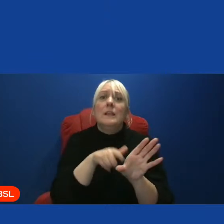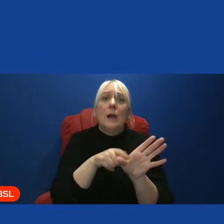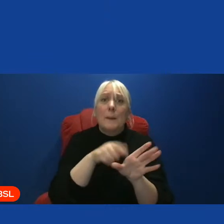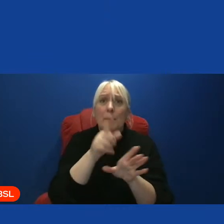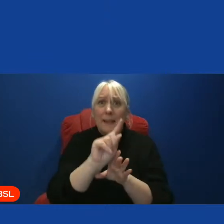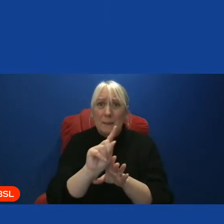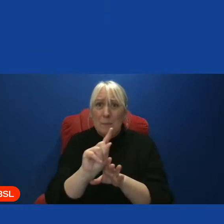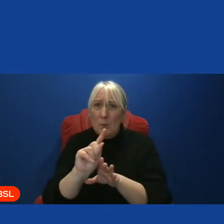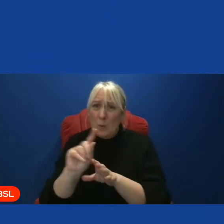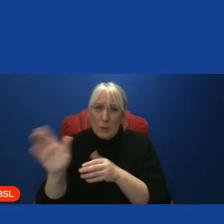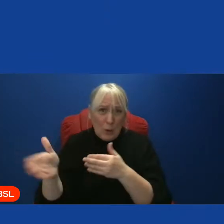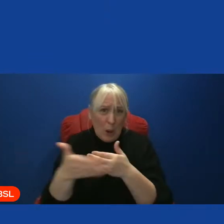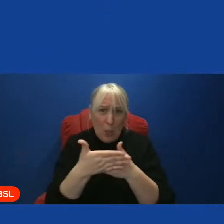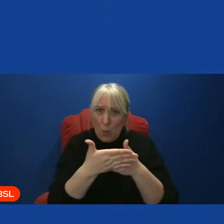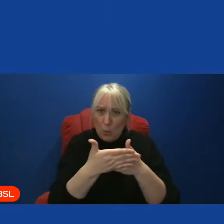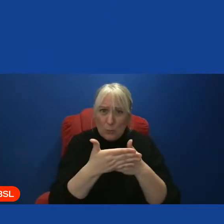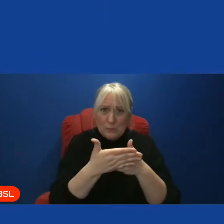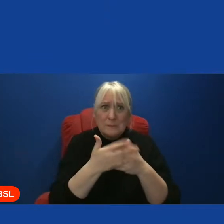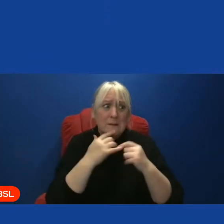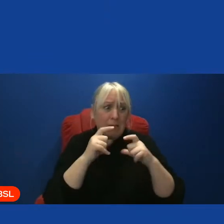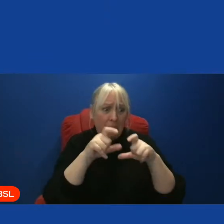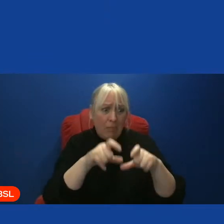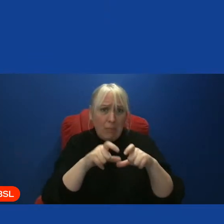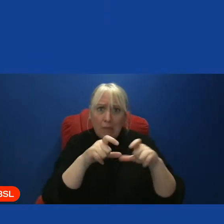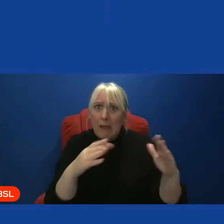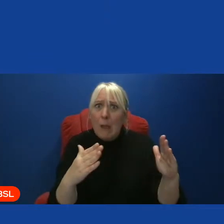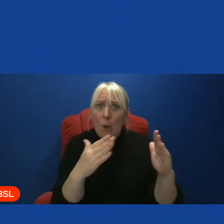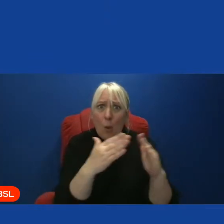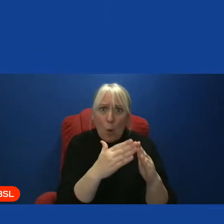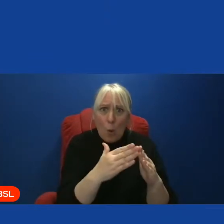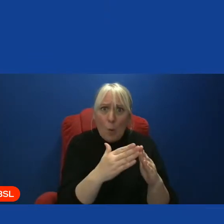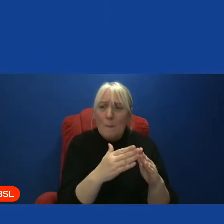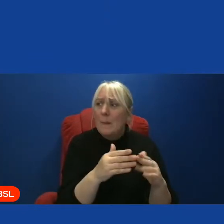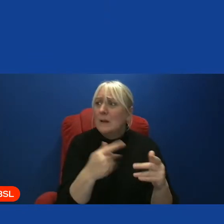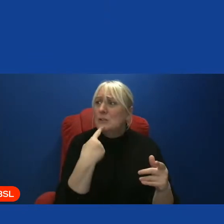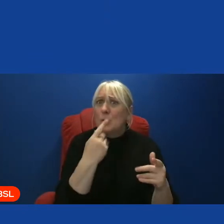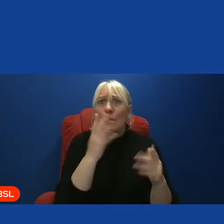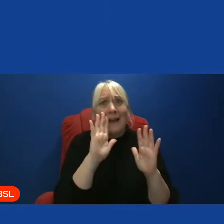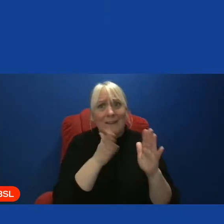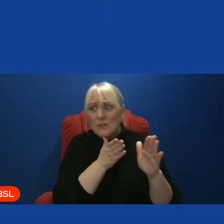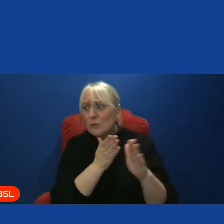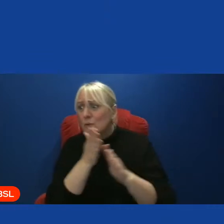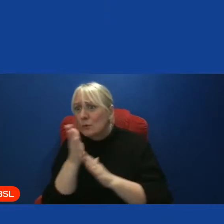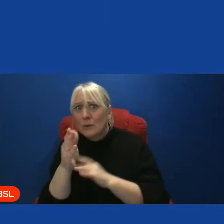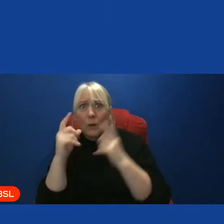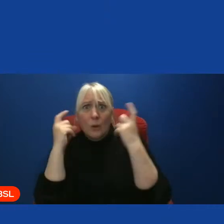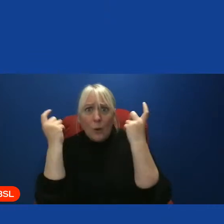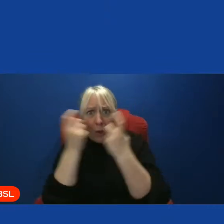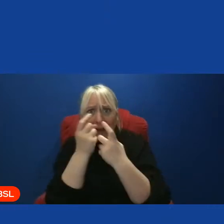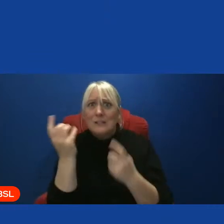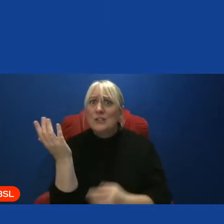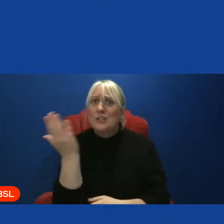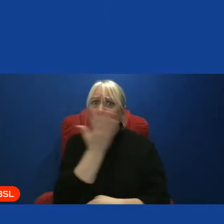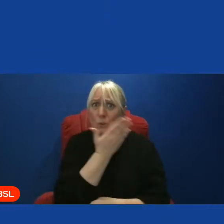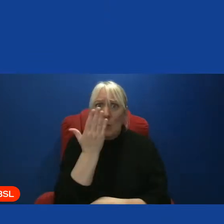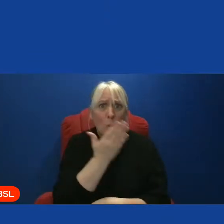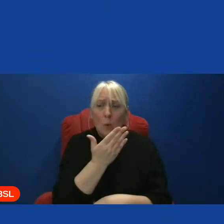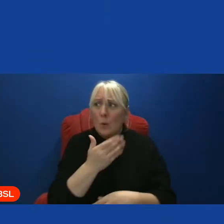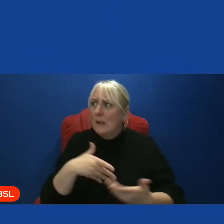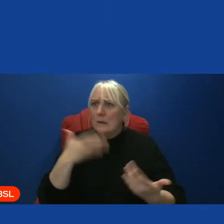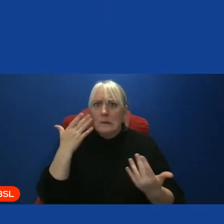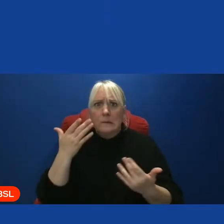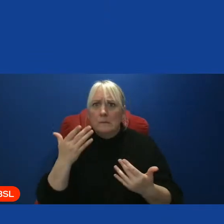for long periods, then called back into school or college unpredictably and then sent home